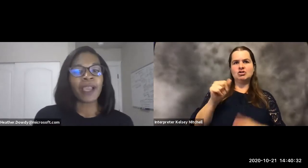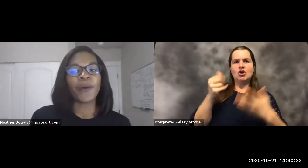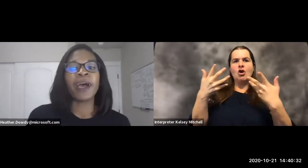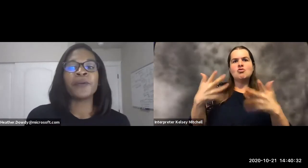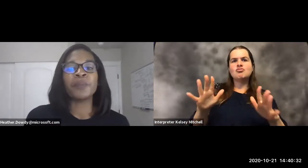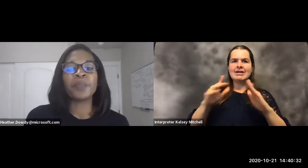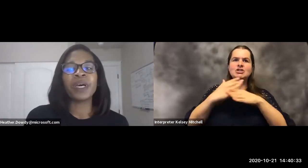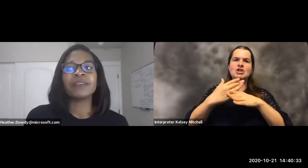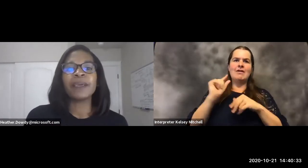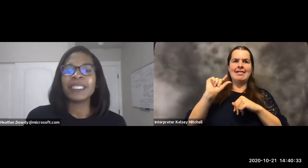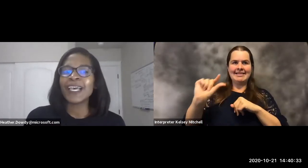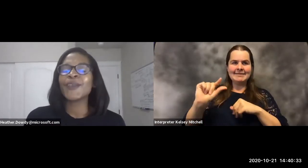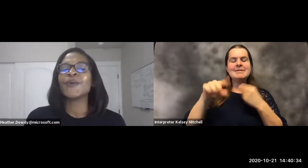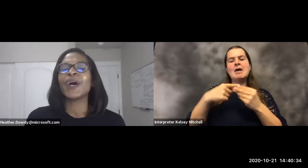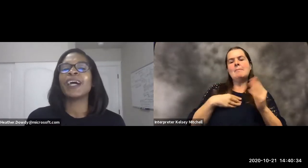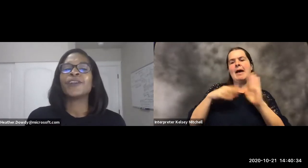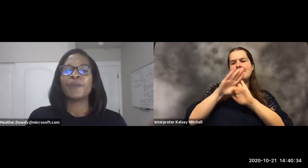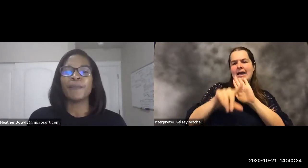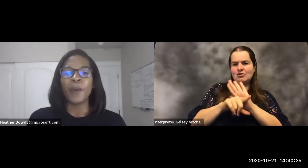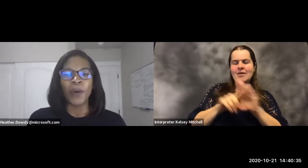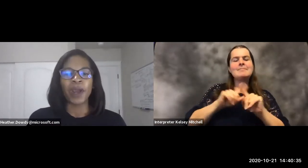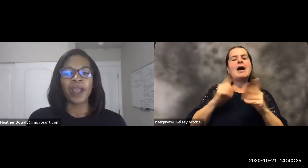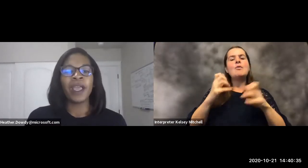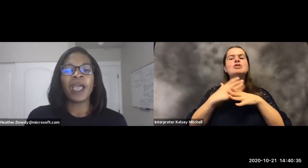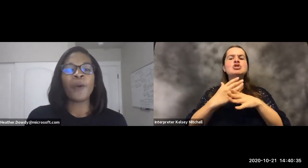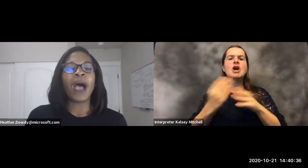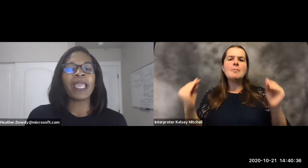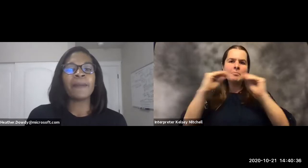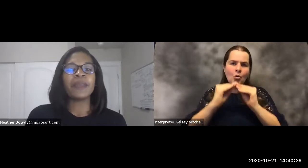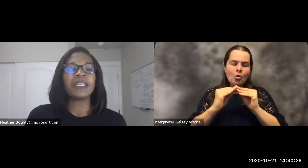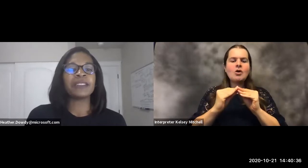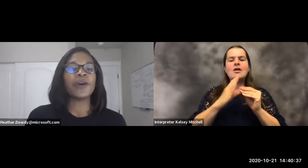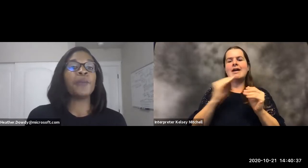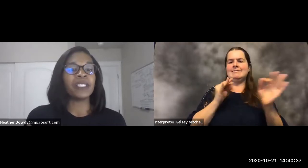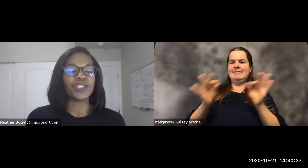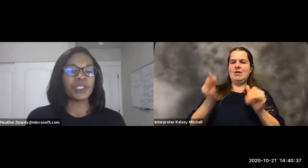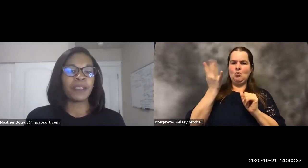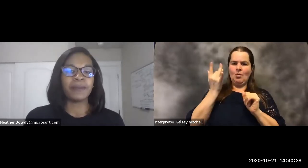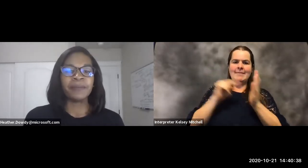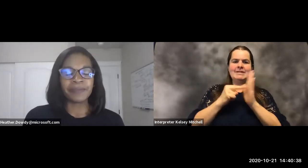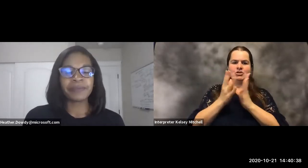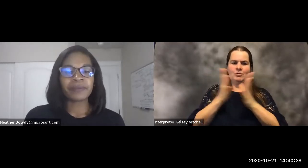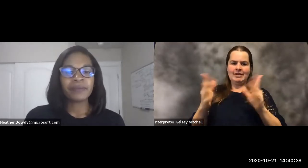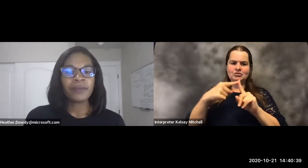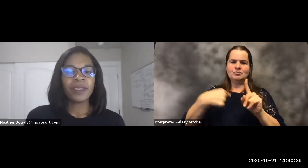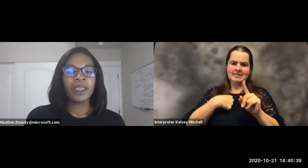my background, but let me tell you a little bit more and why it means so much to me.